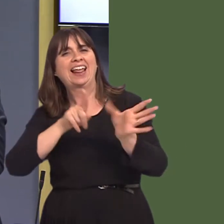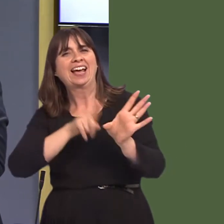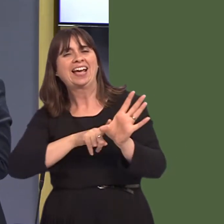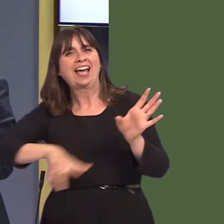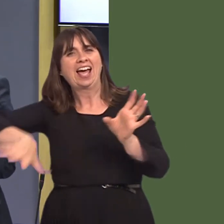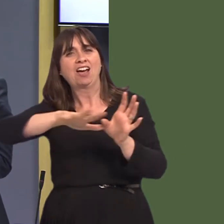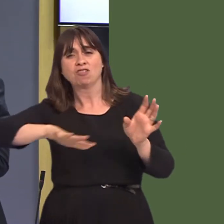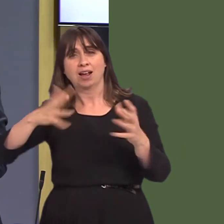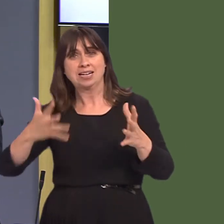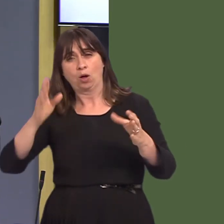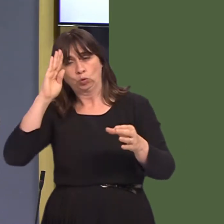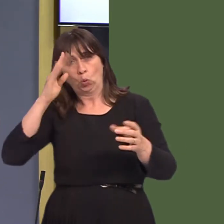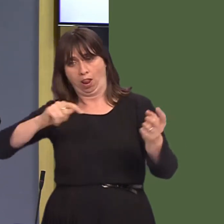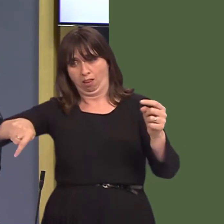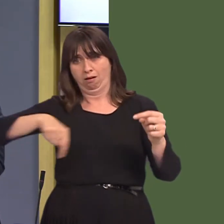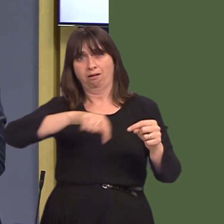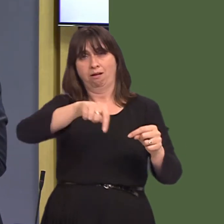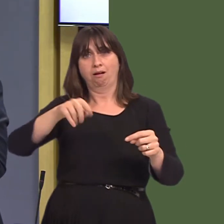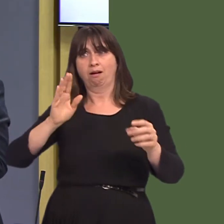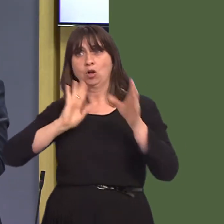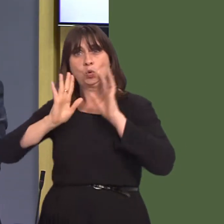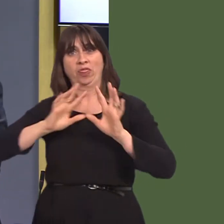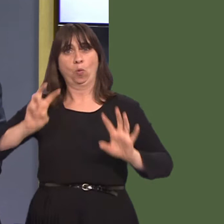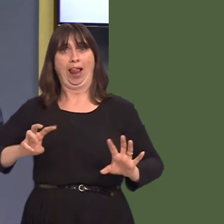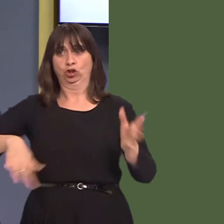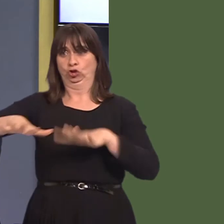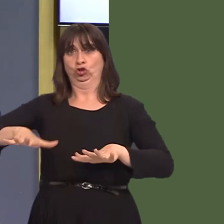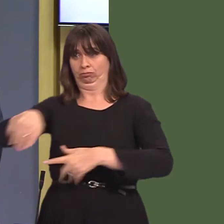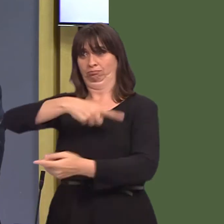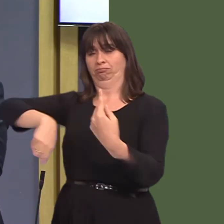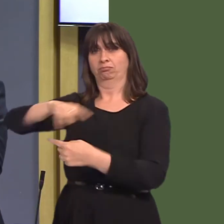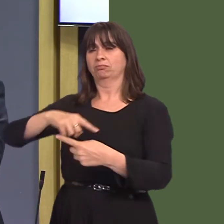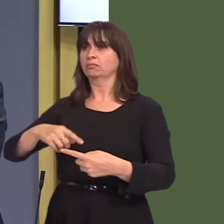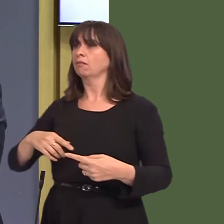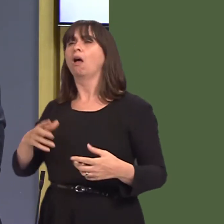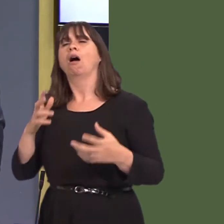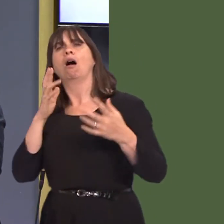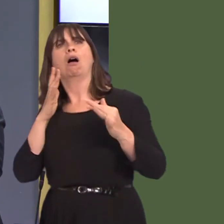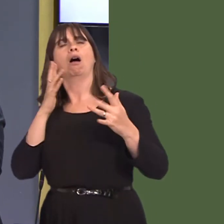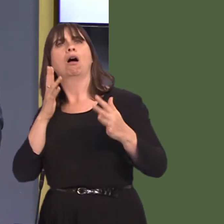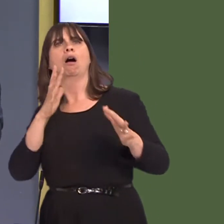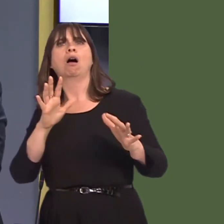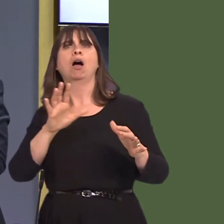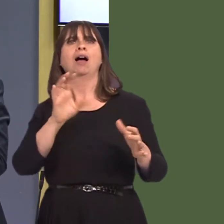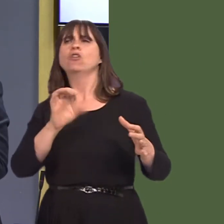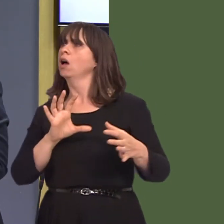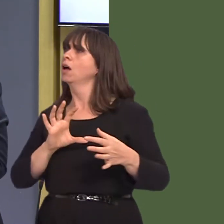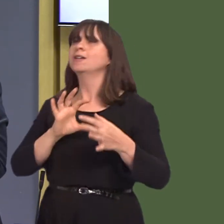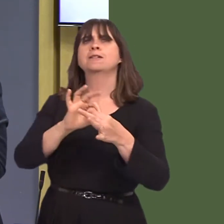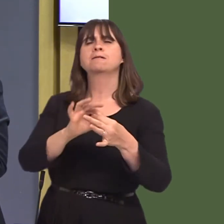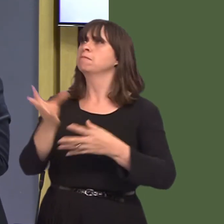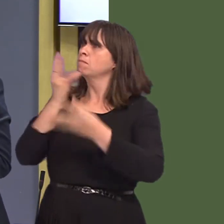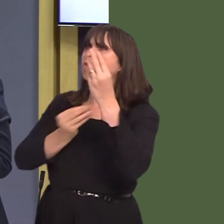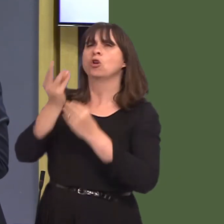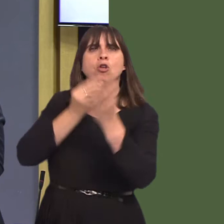now young students who are actually engaged in monitoring what's happening, in understanding, engaging with it, really